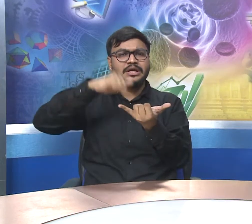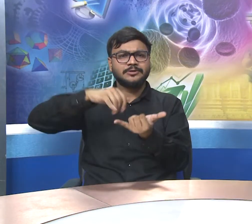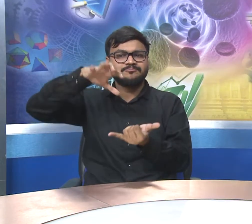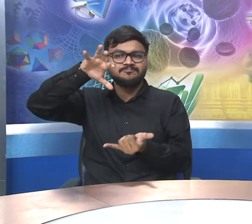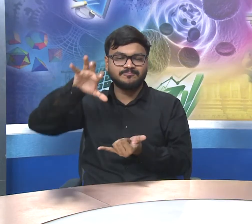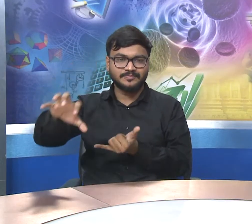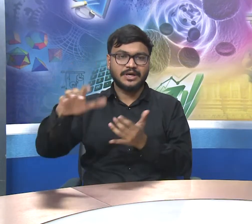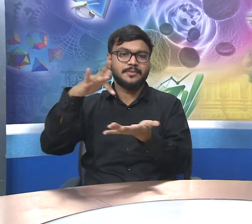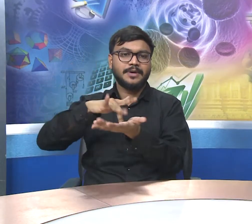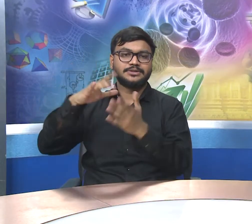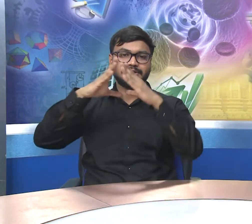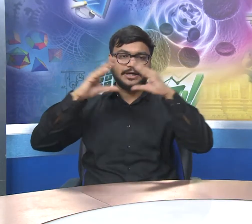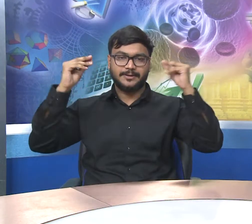the country.